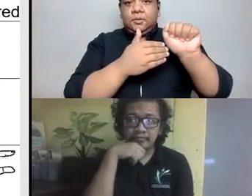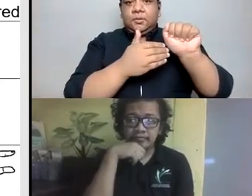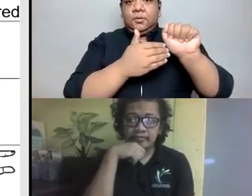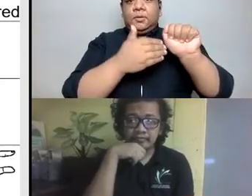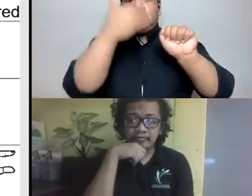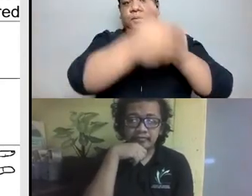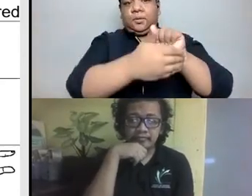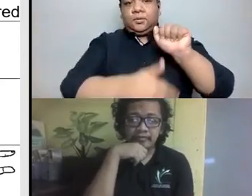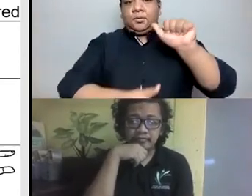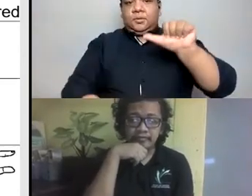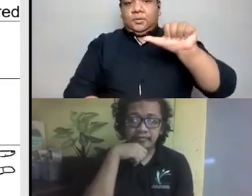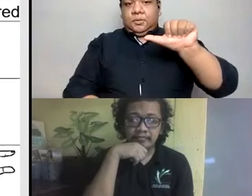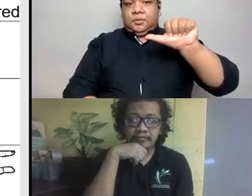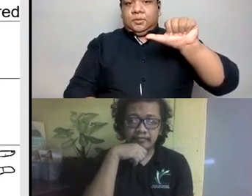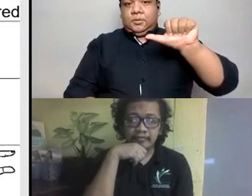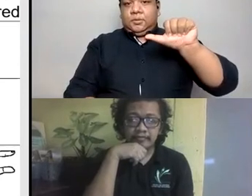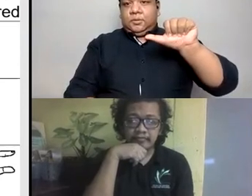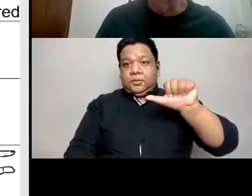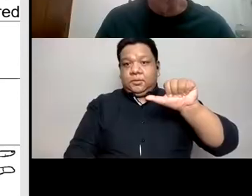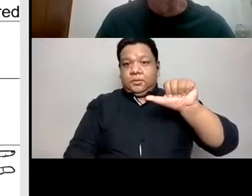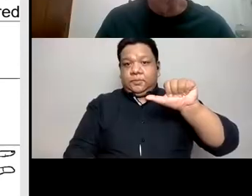have with the thumb extended.